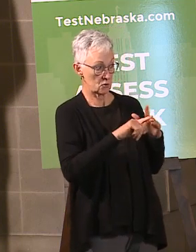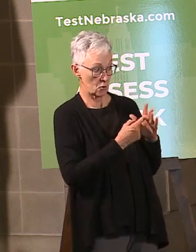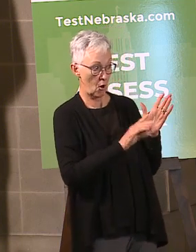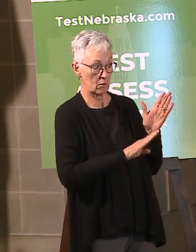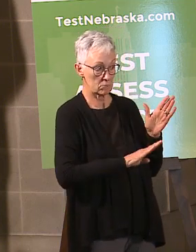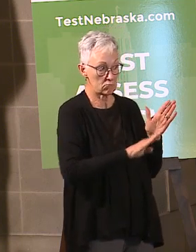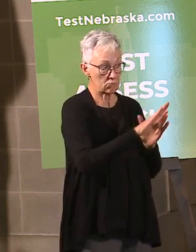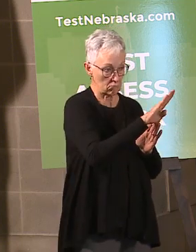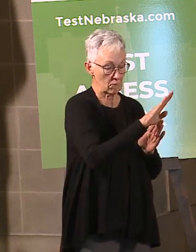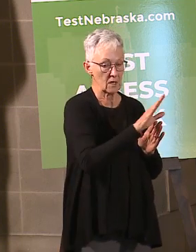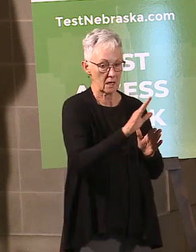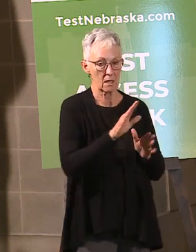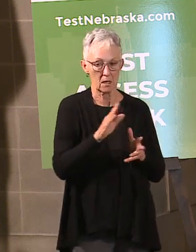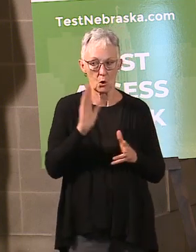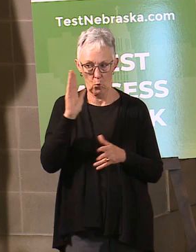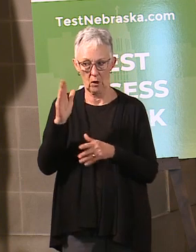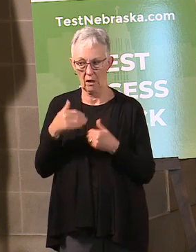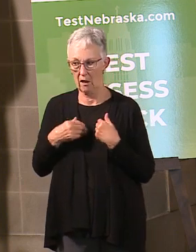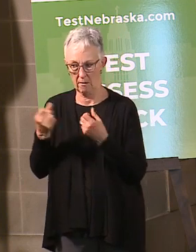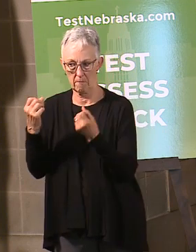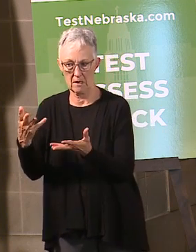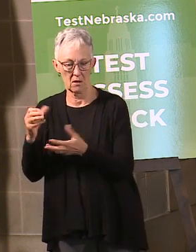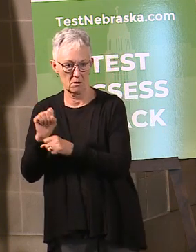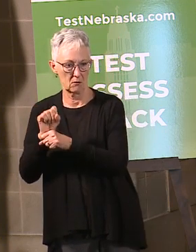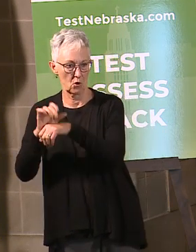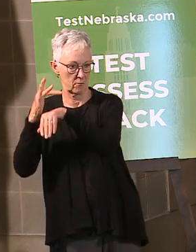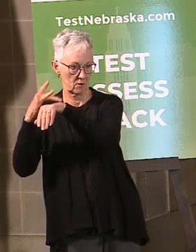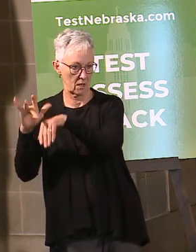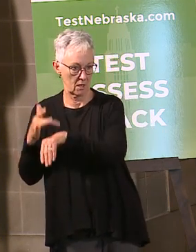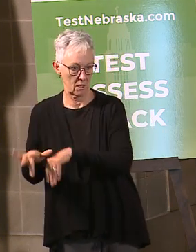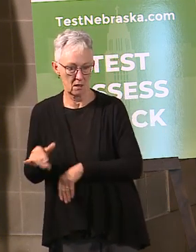the job, or if you ask them to come back and they refuse,